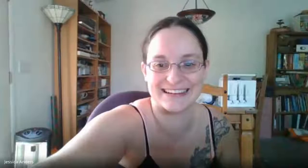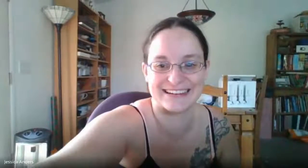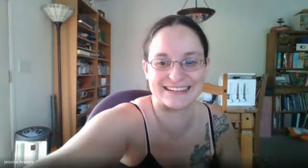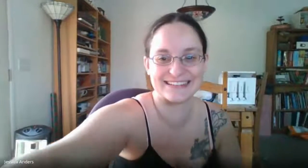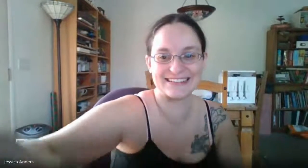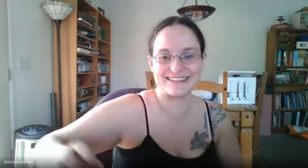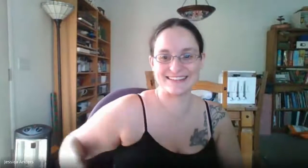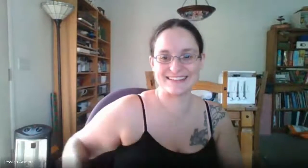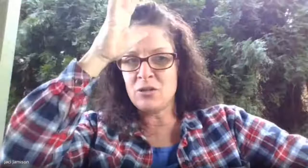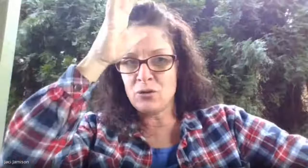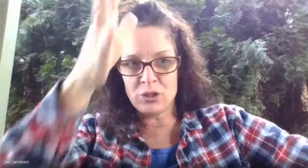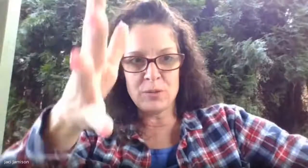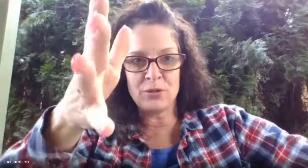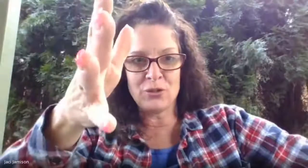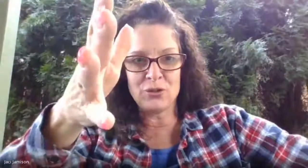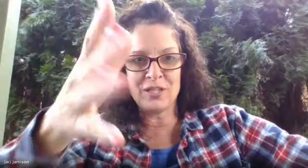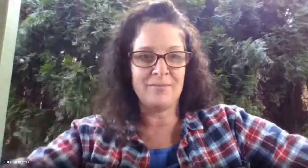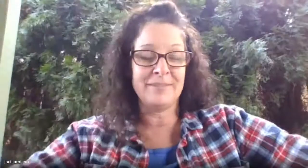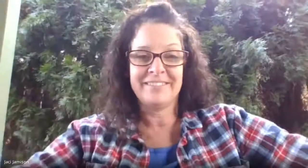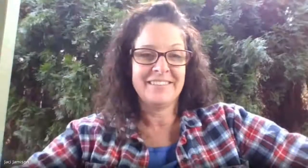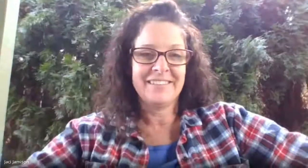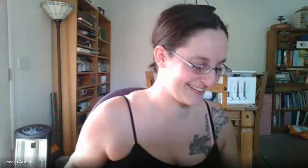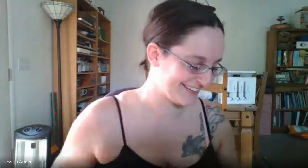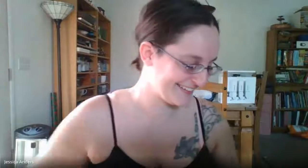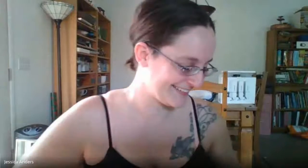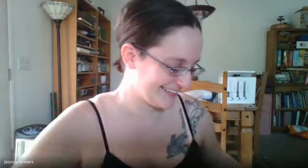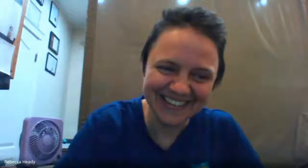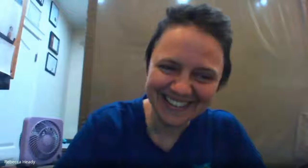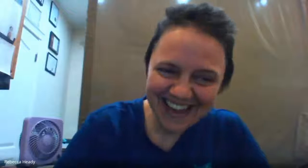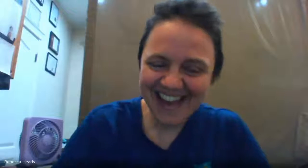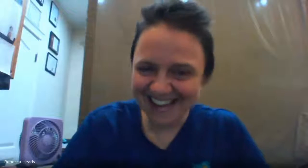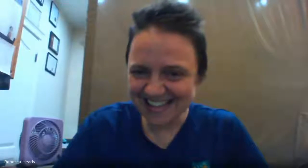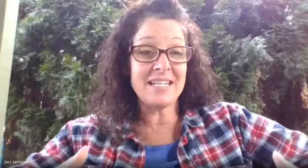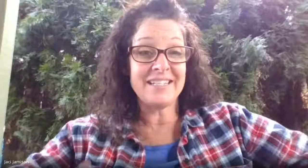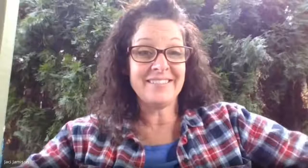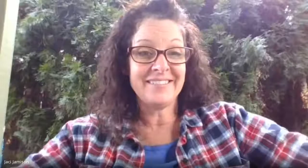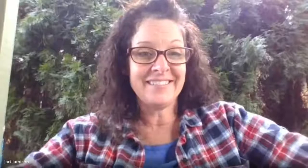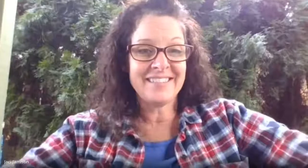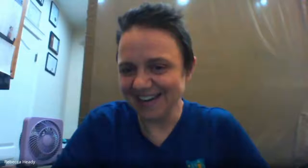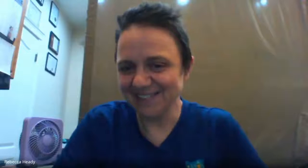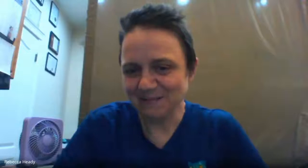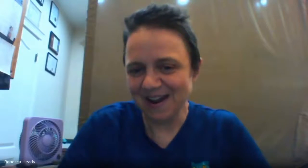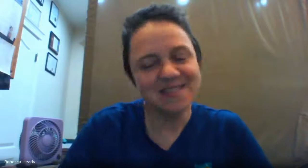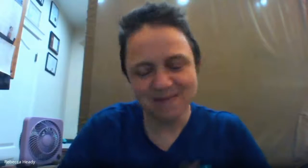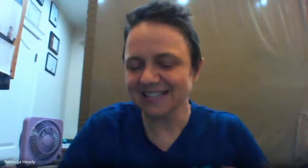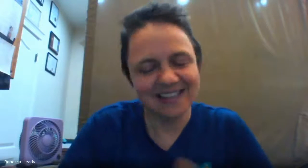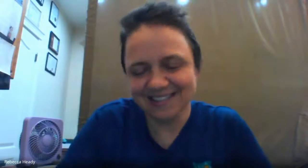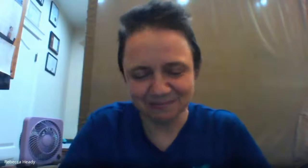when they said, no, you're just supposed to go straight up. Right. It's intimidating. I can't say that I've seen that one either, but it makes sense. I'm sure that's